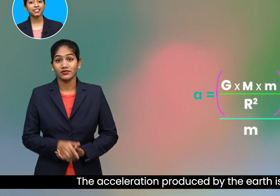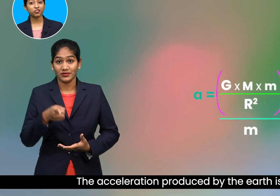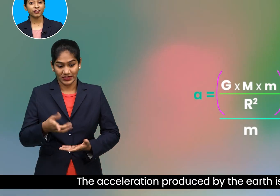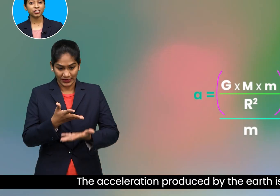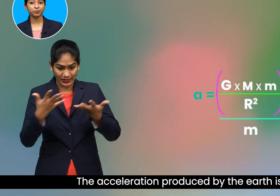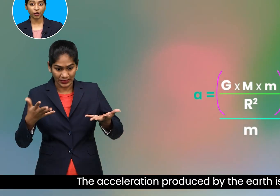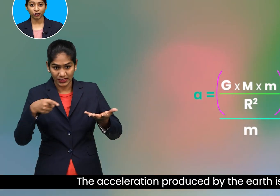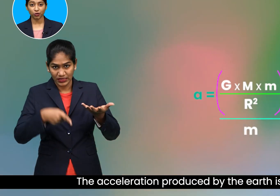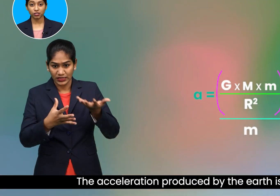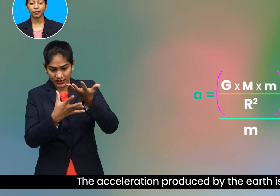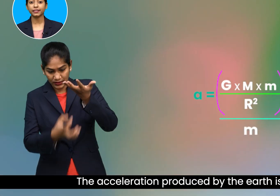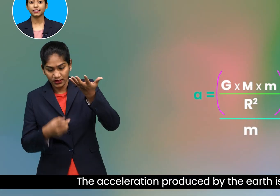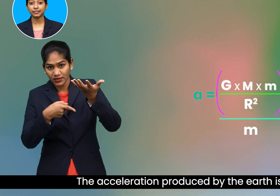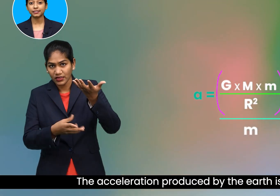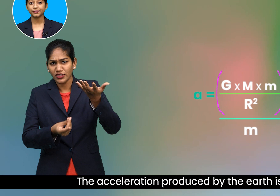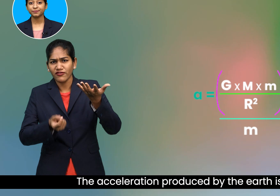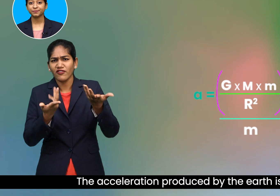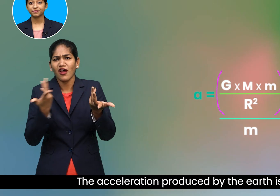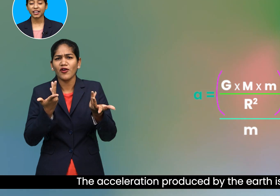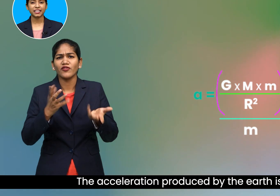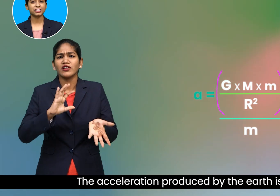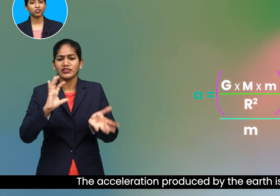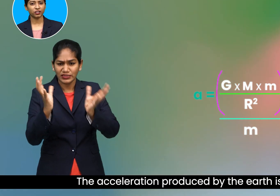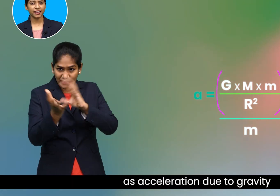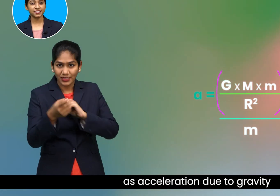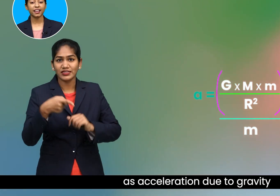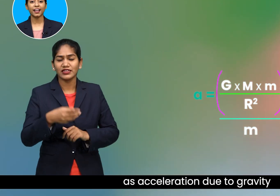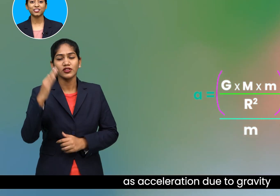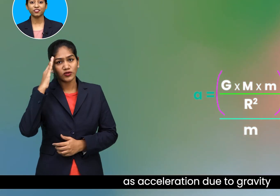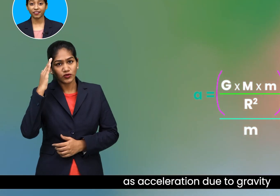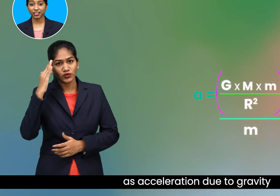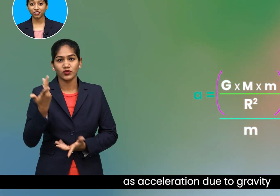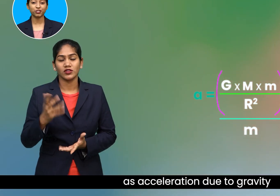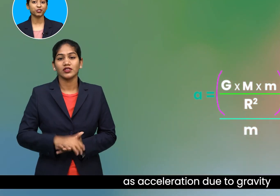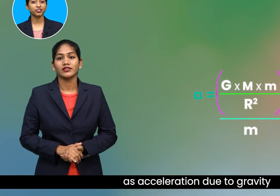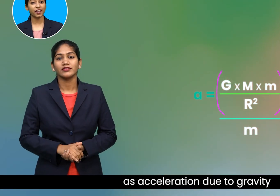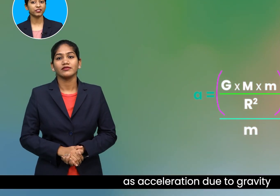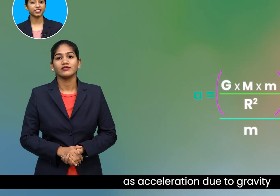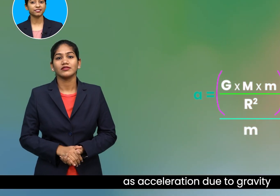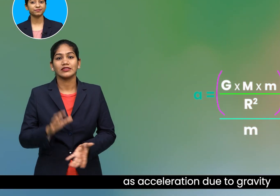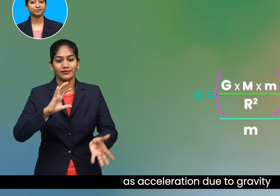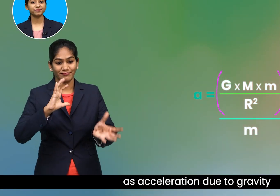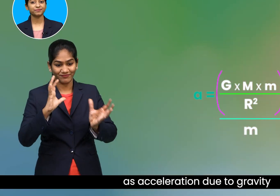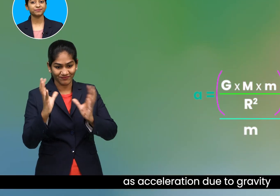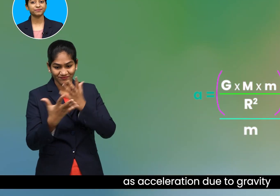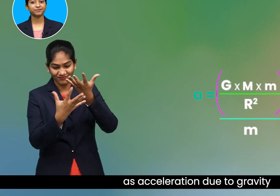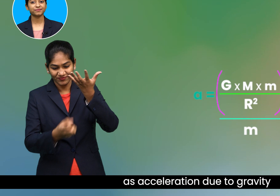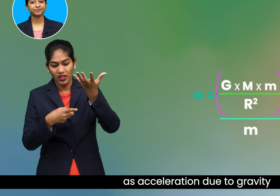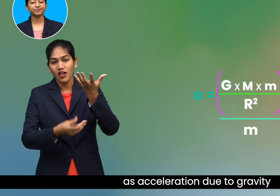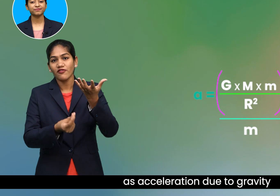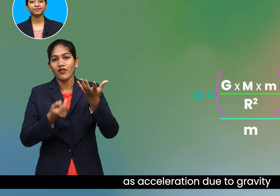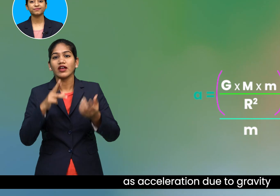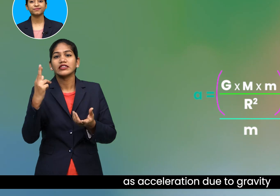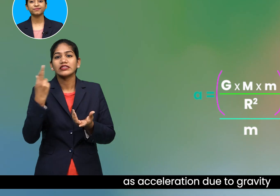The acceleration produced by the earth is known as acceleration due to gravity.